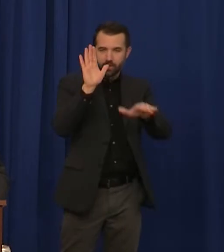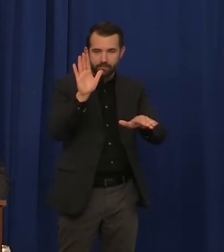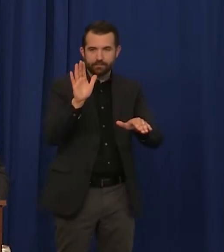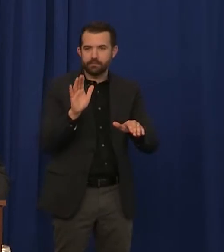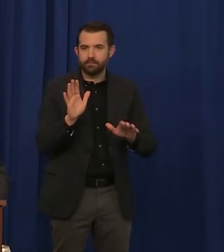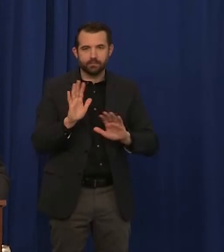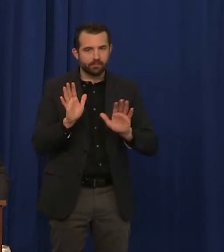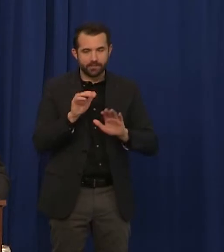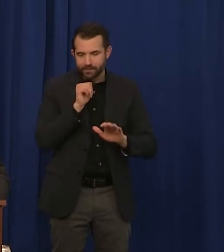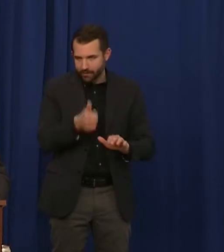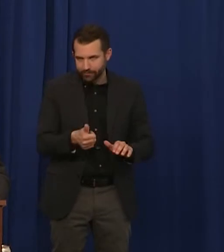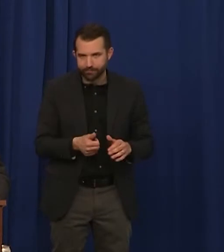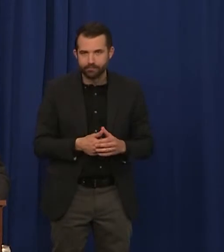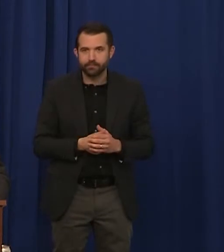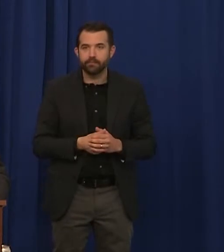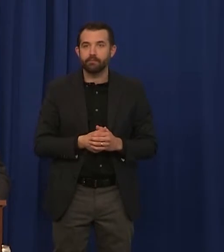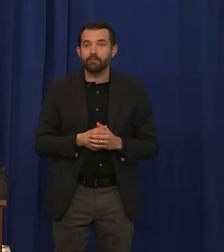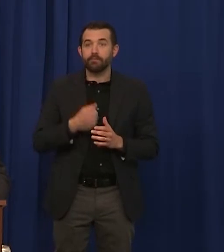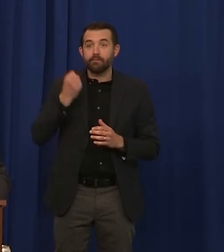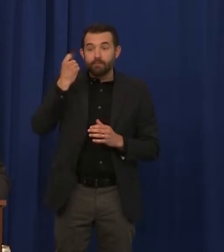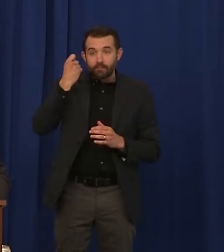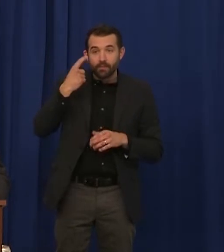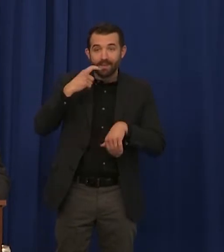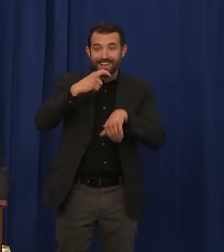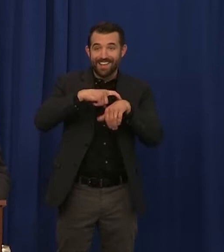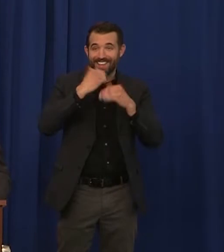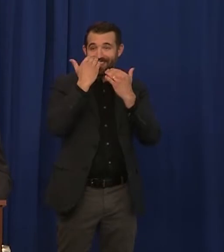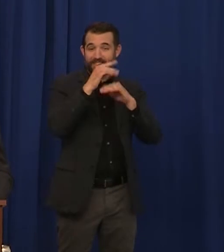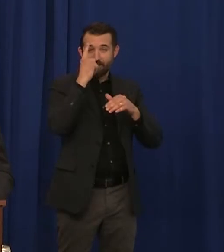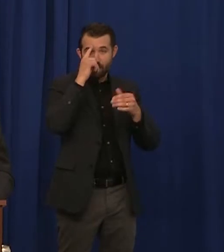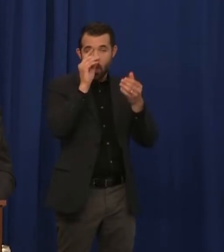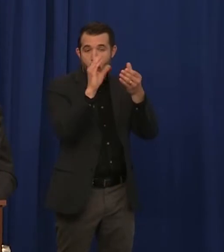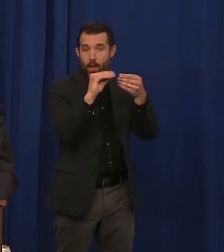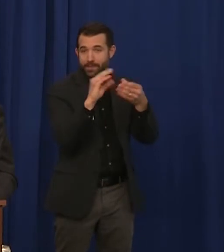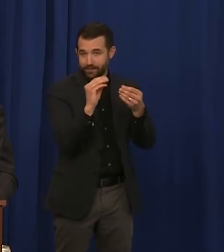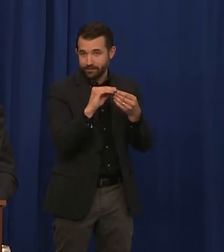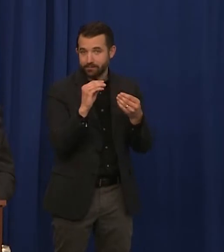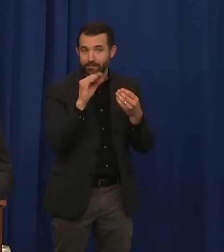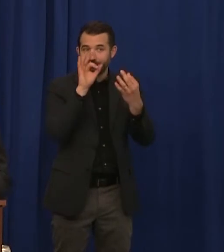sometime until, I want to say May 27th, but I can get an exact date for you.